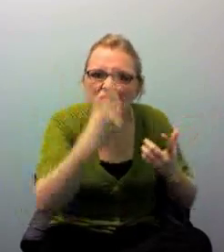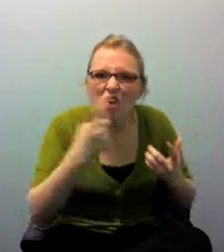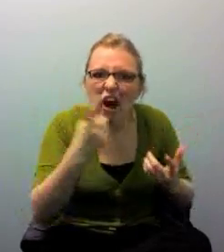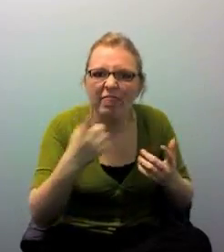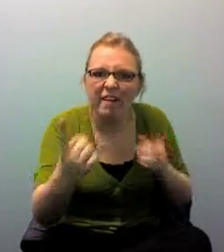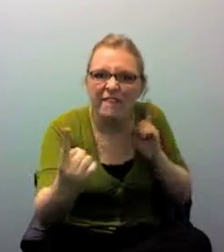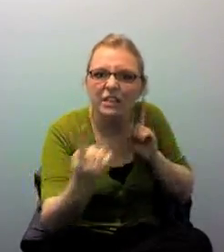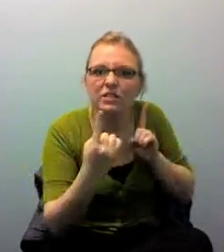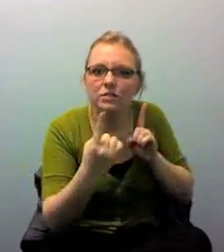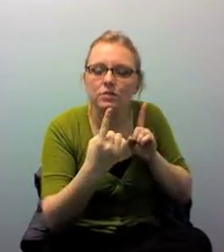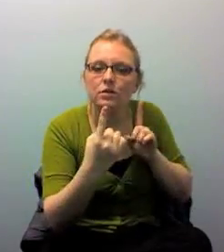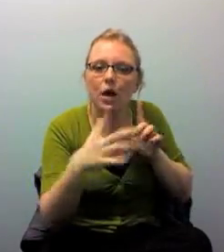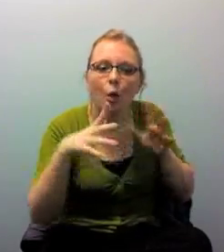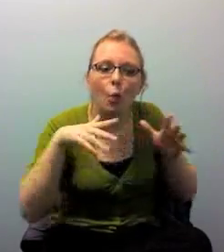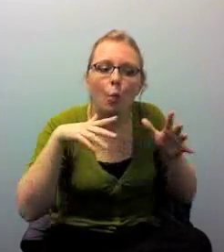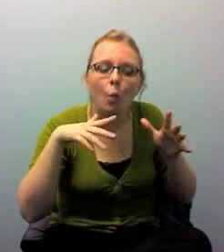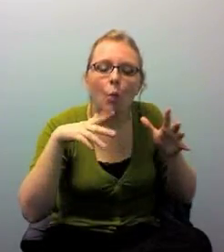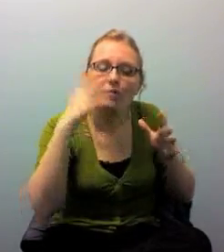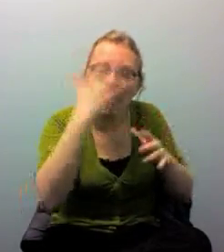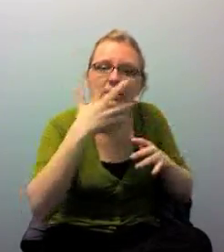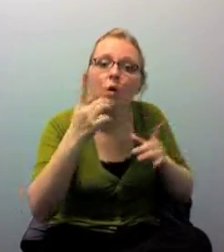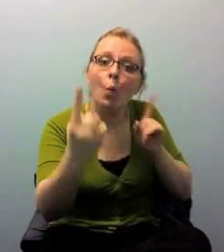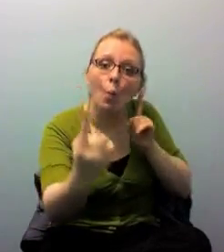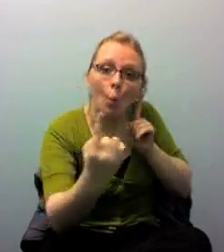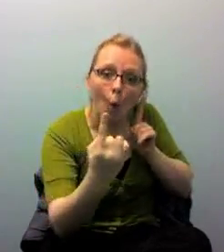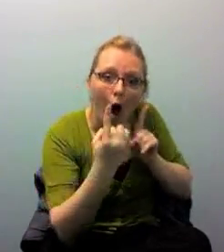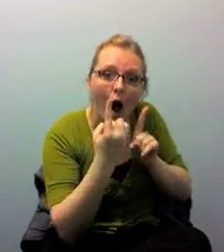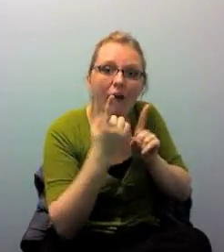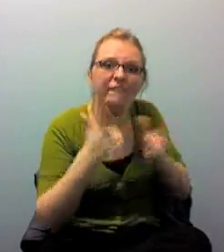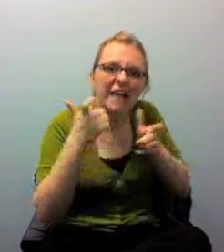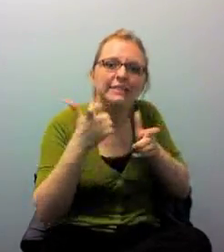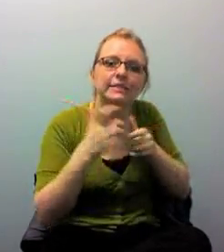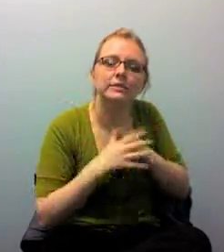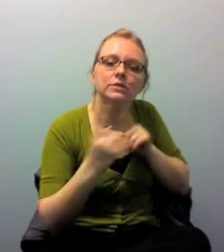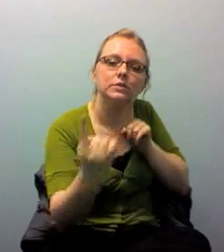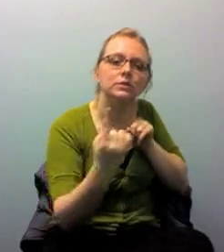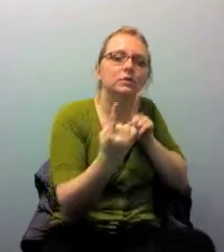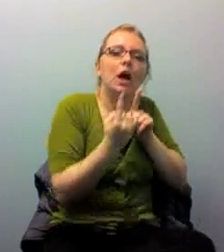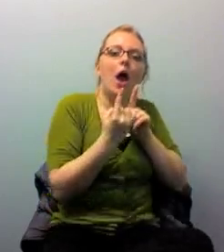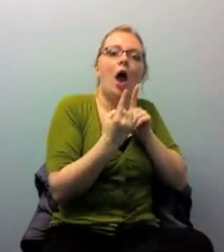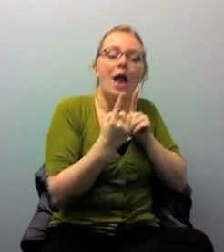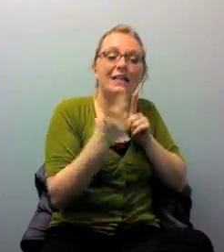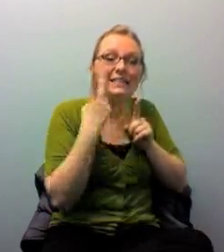quickly towards their partner. Again, make note of where that person is asked to stop.